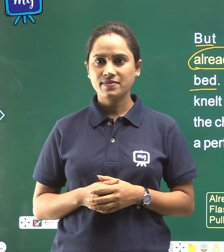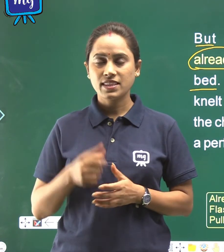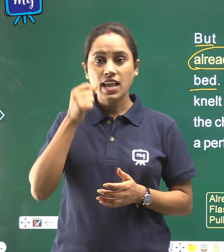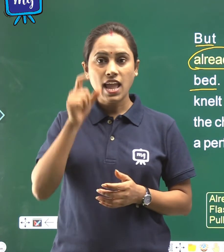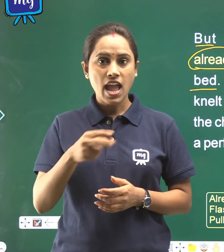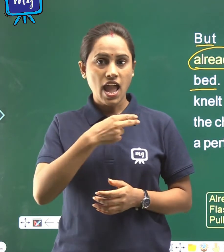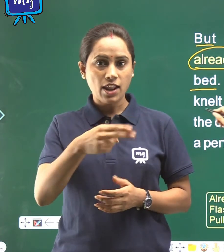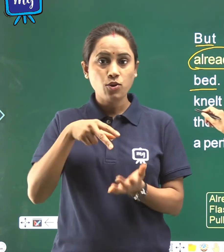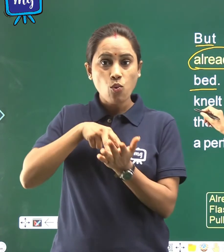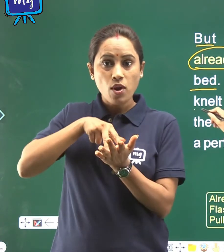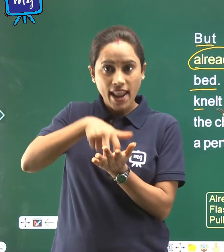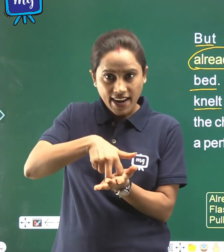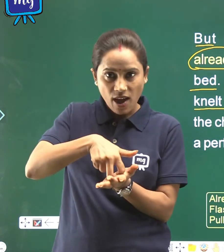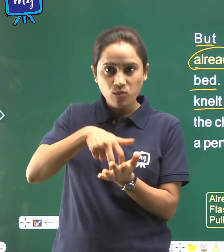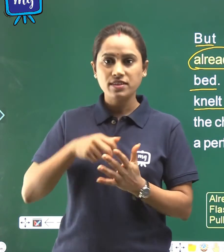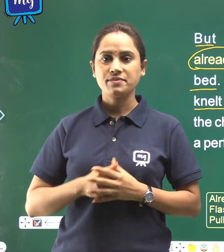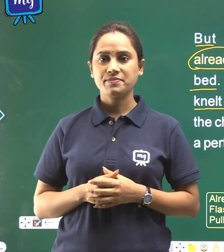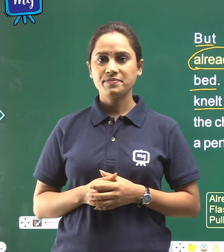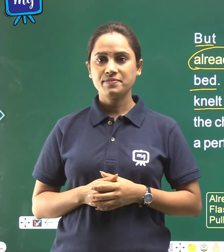Andrew knelt down